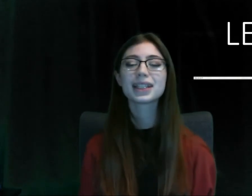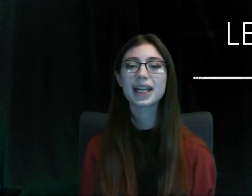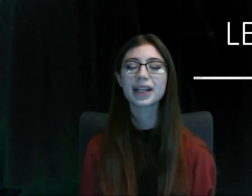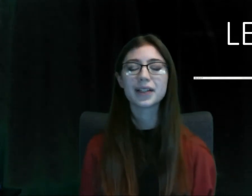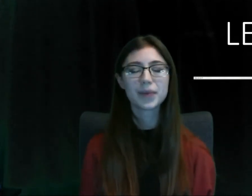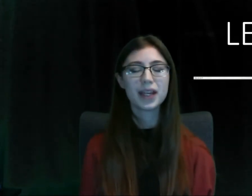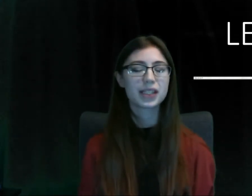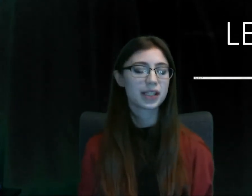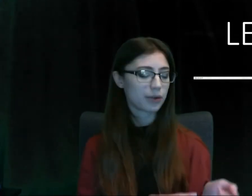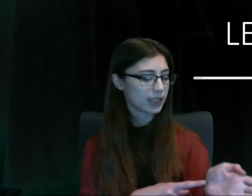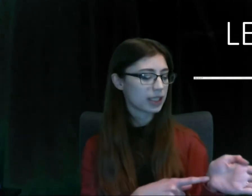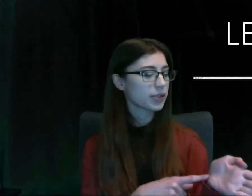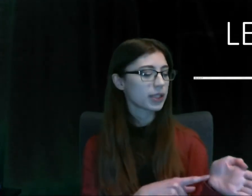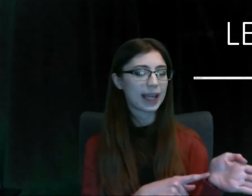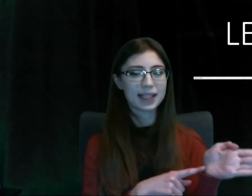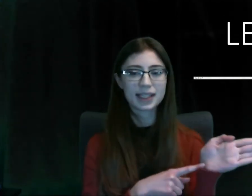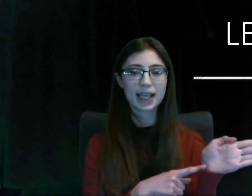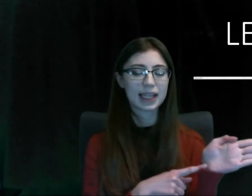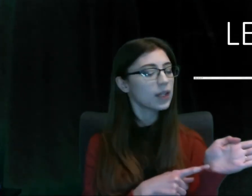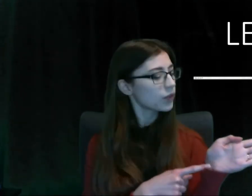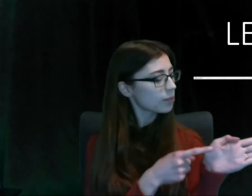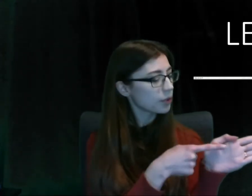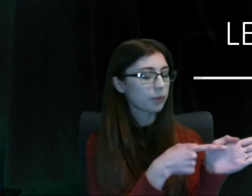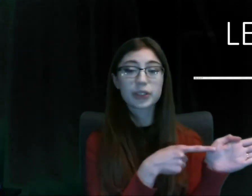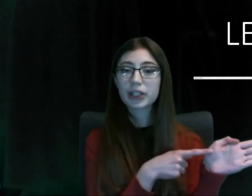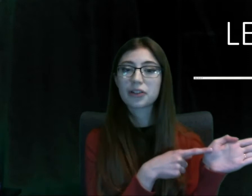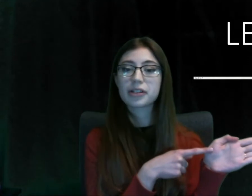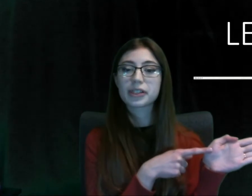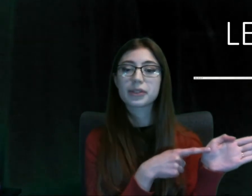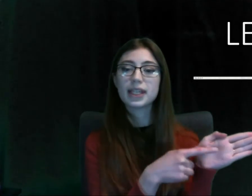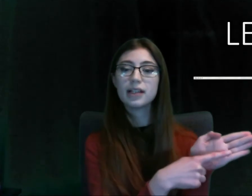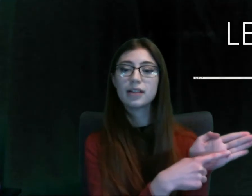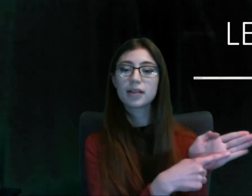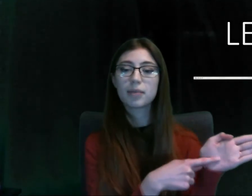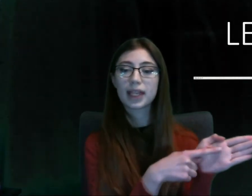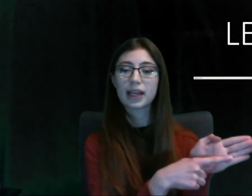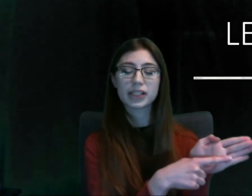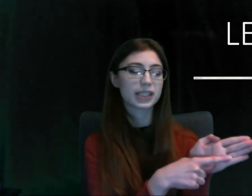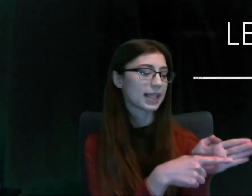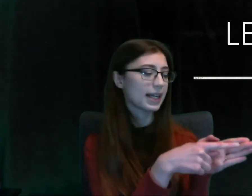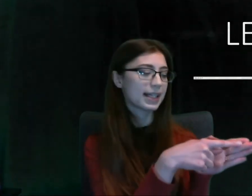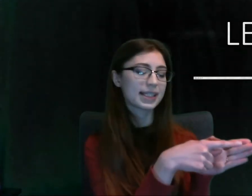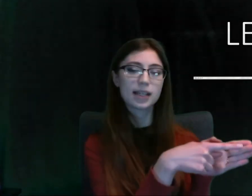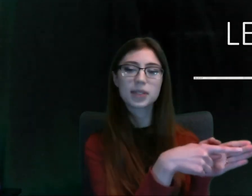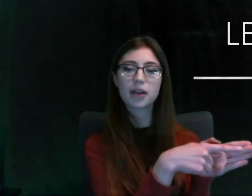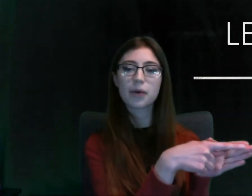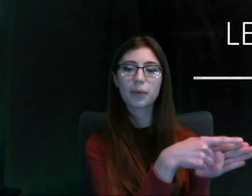Letter. So you're going to use your hand like an envelope. Return address goes here, mailing address is here, and stamps go right